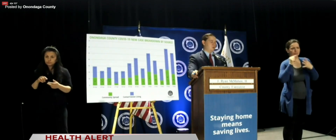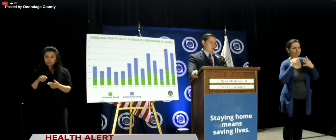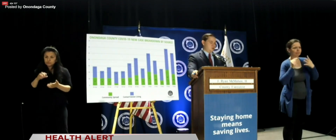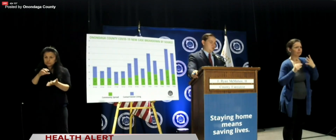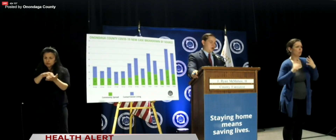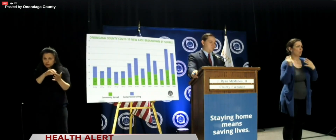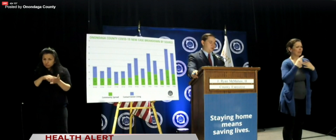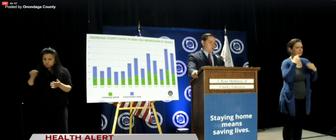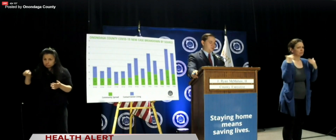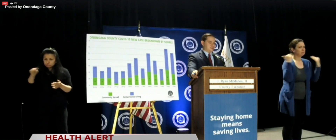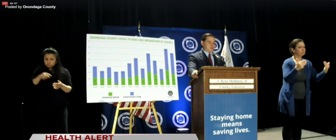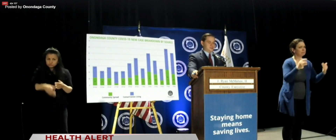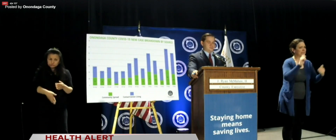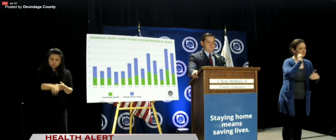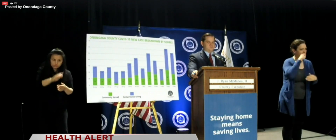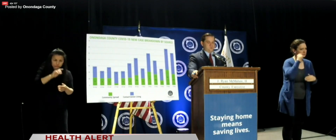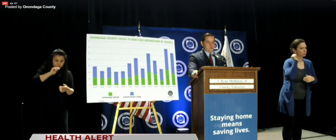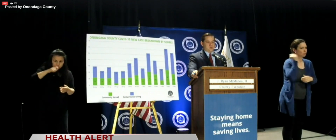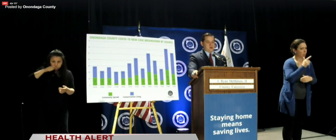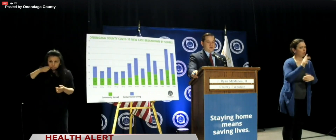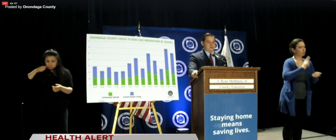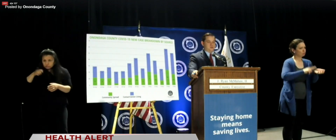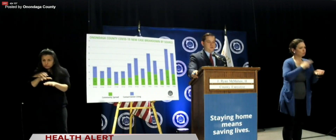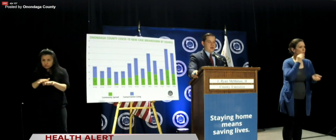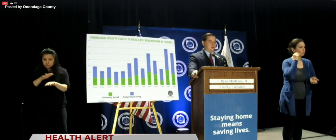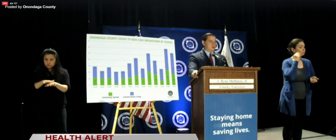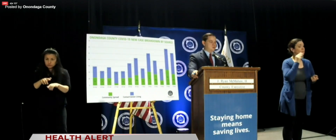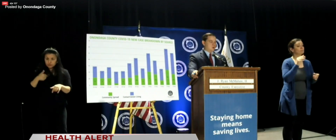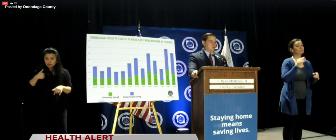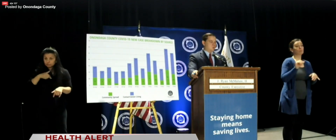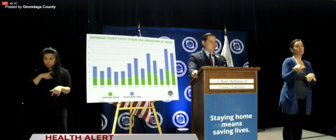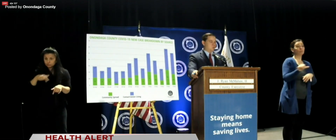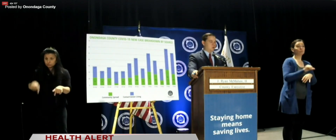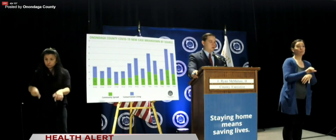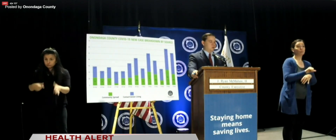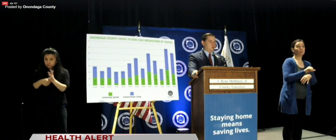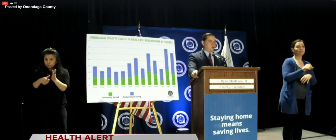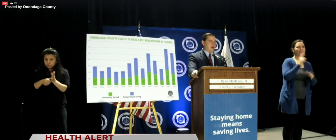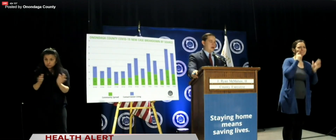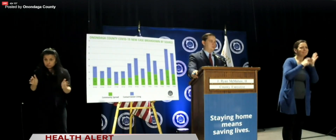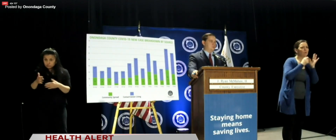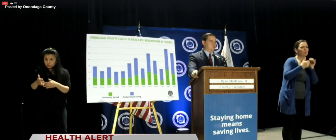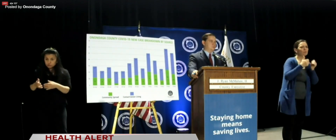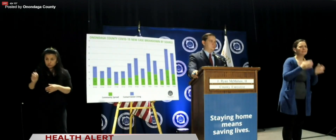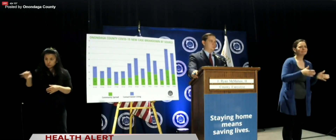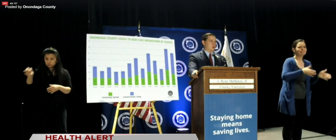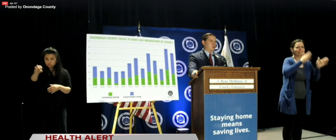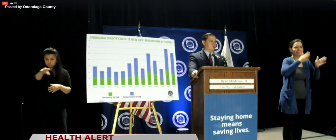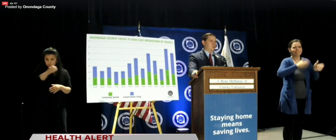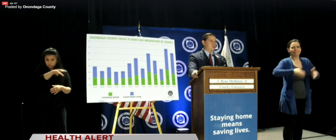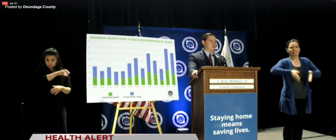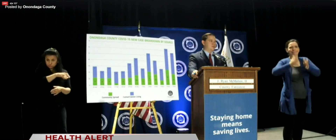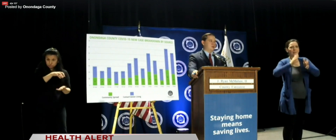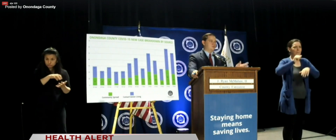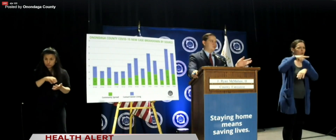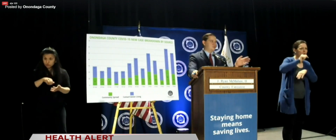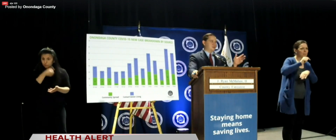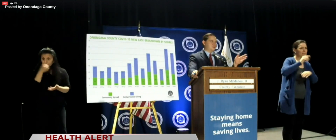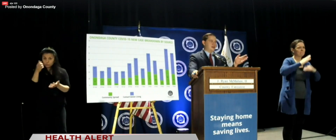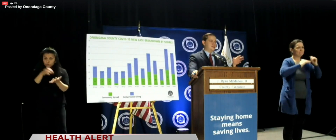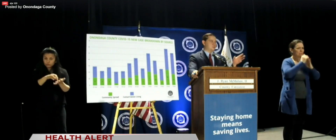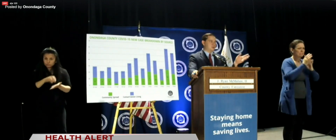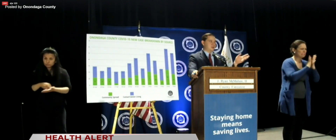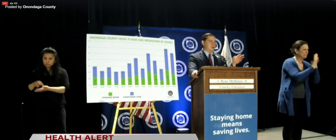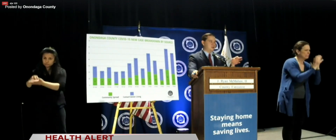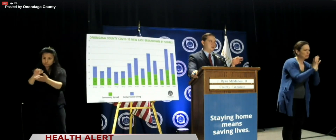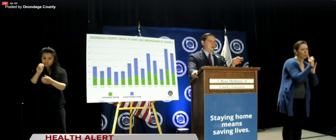well. We're helping them with test kits to do that. So we will have well over the 750